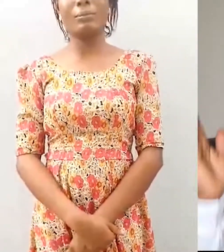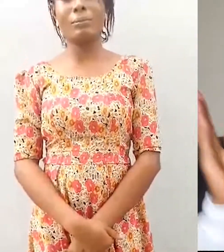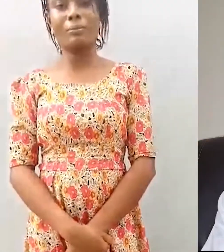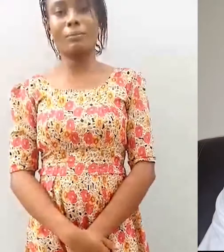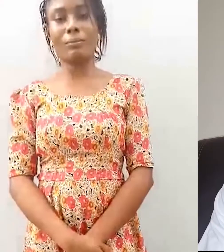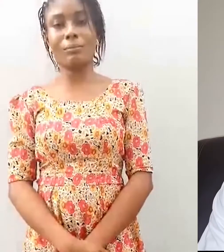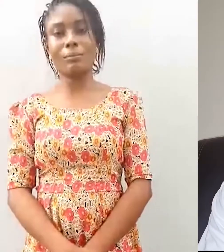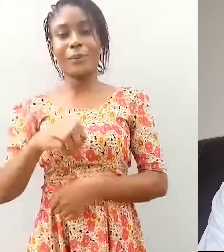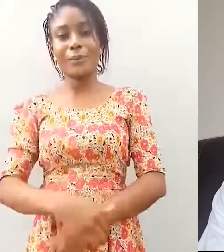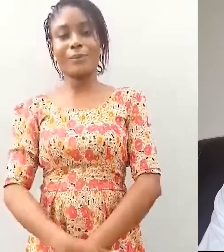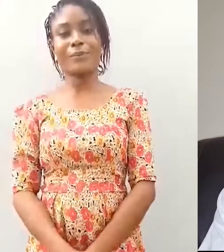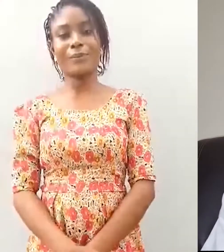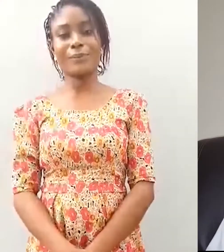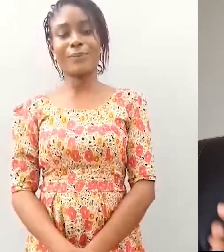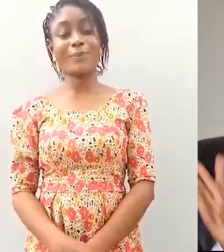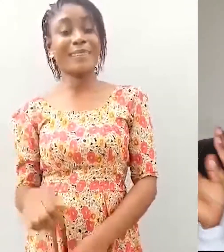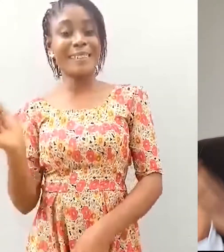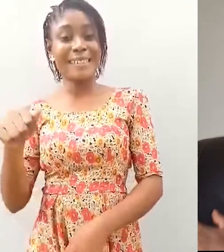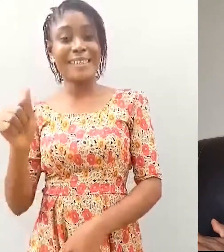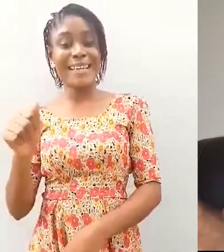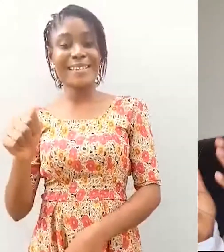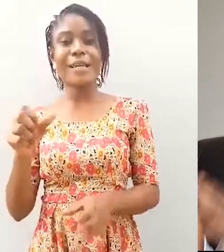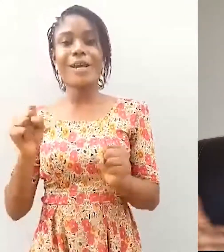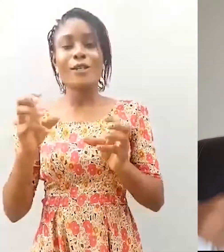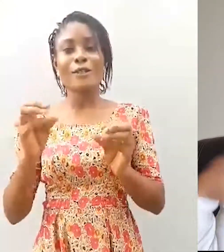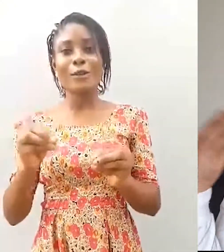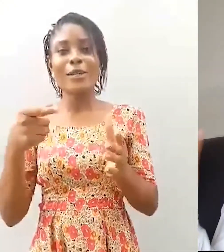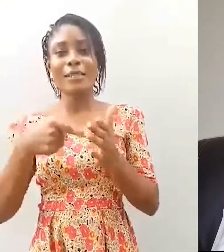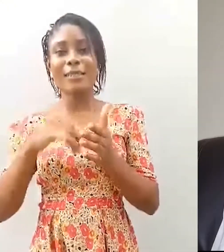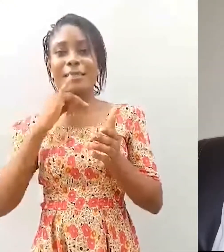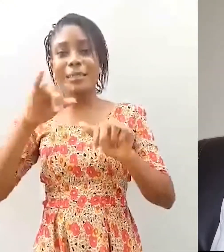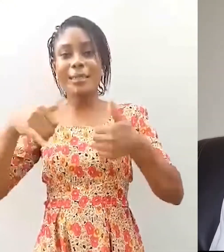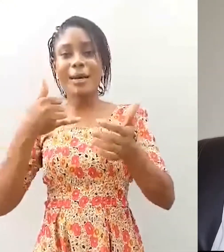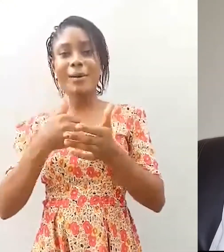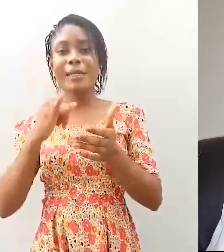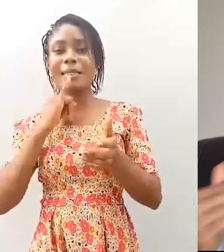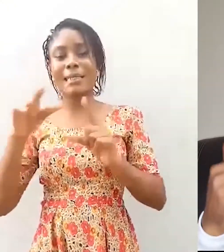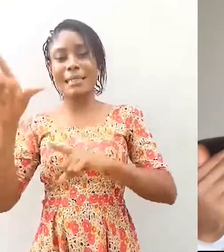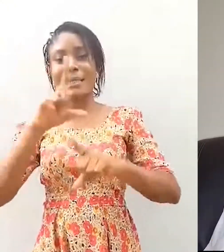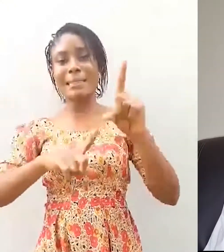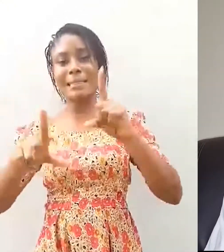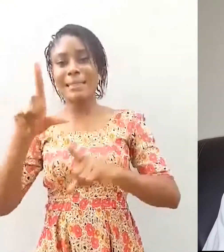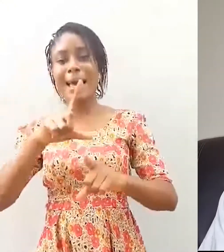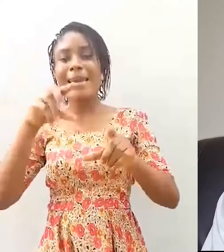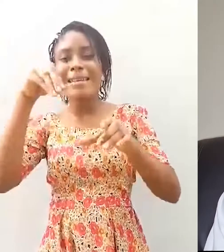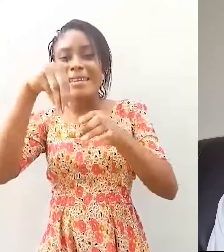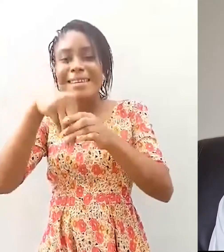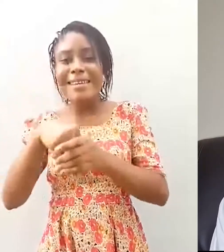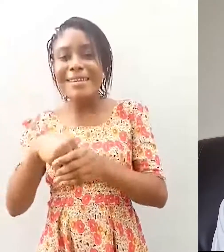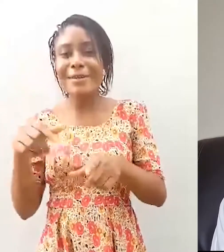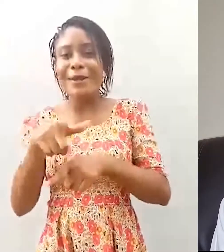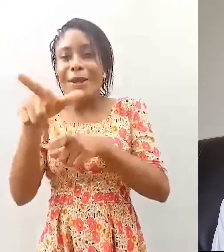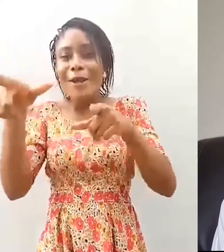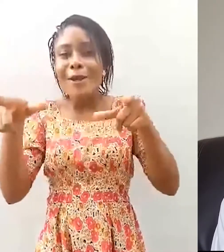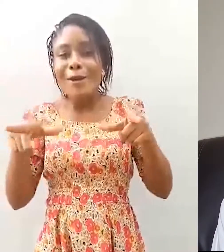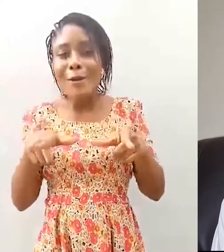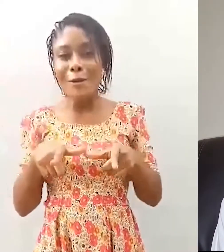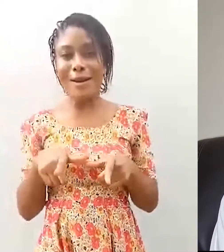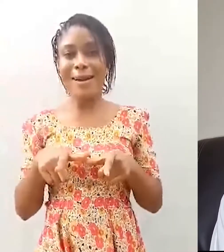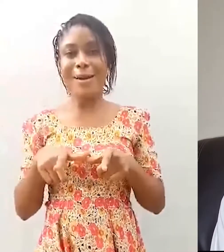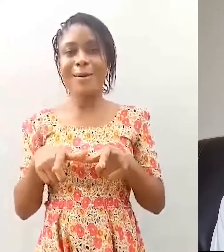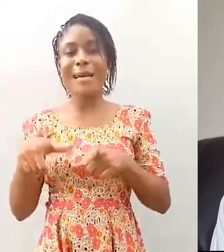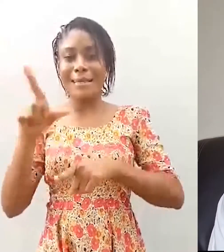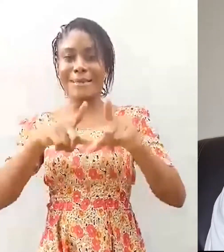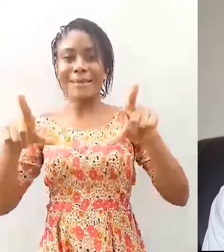All right. So this is how it is signed in an indigenous sign language. If you know